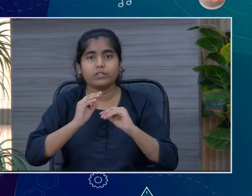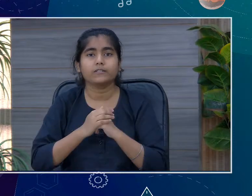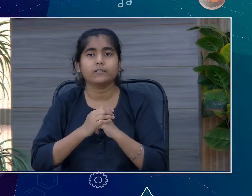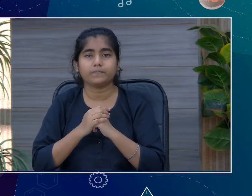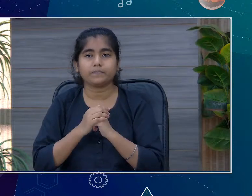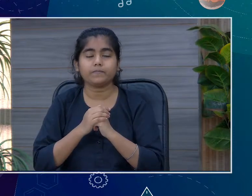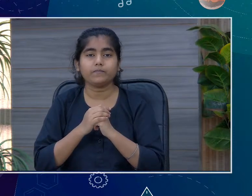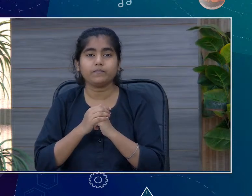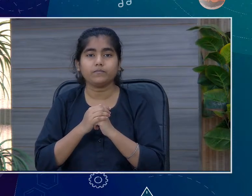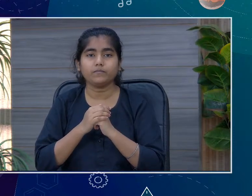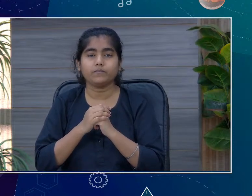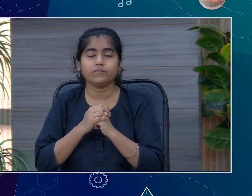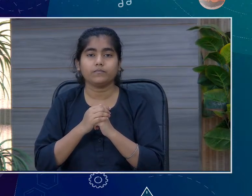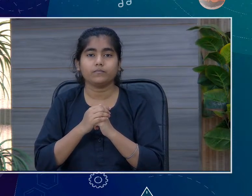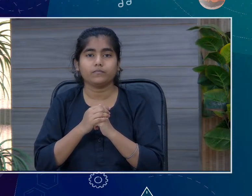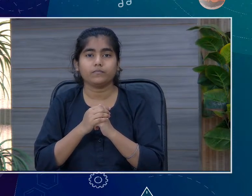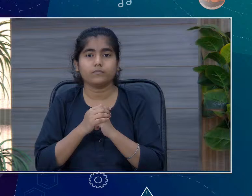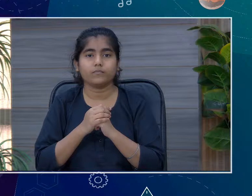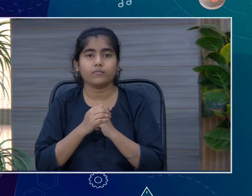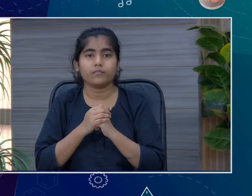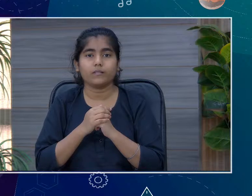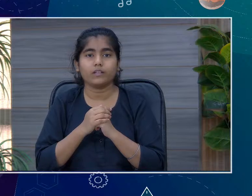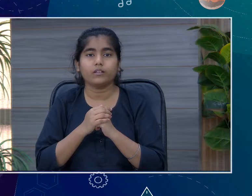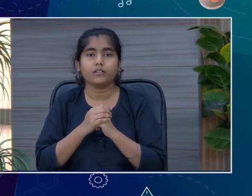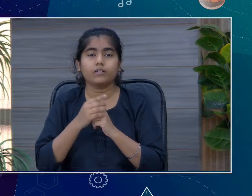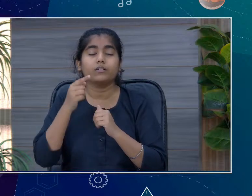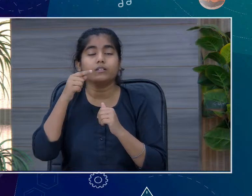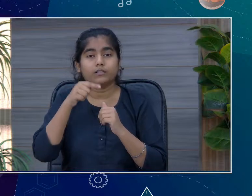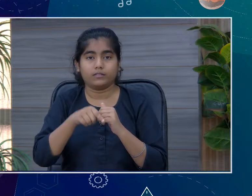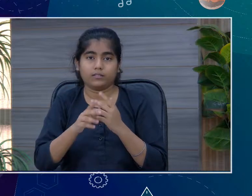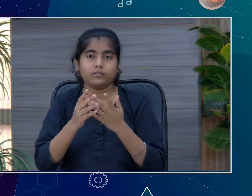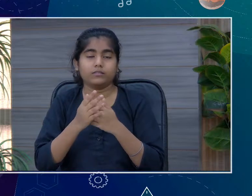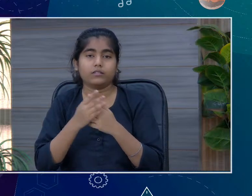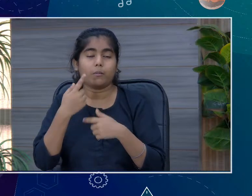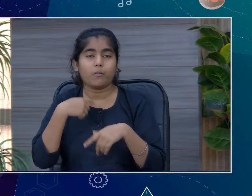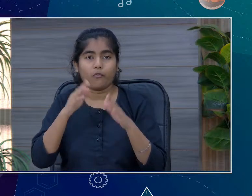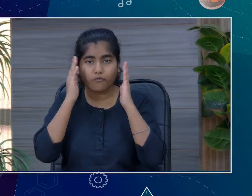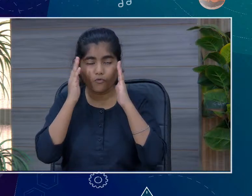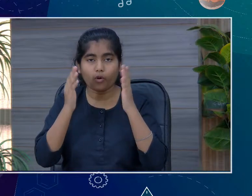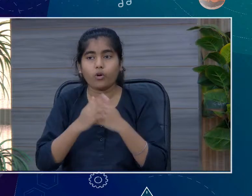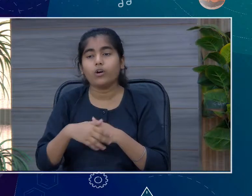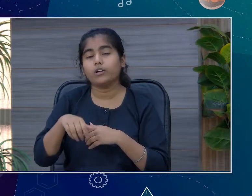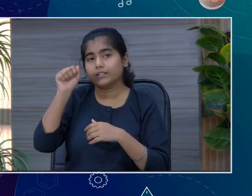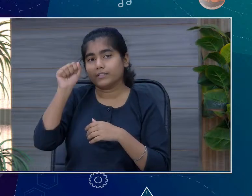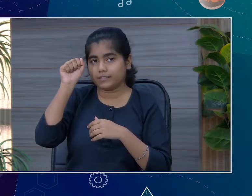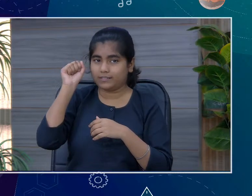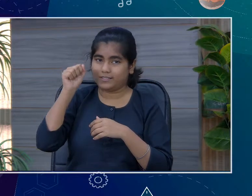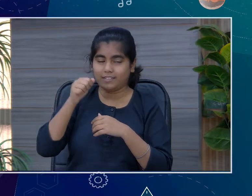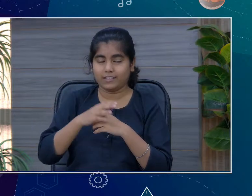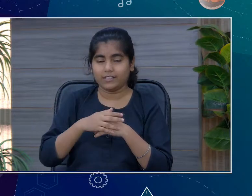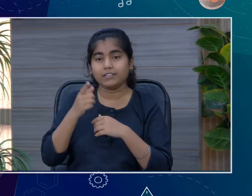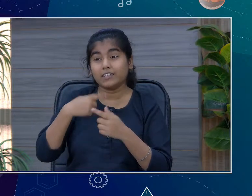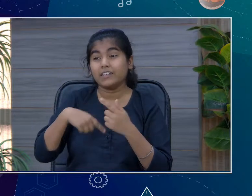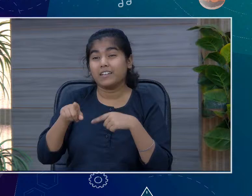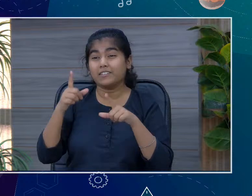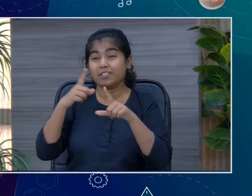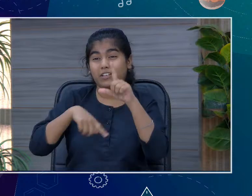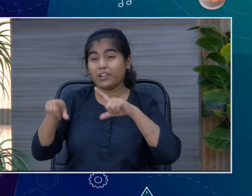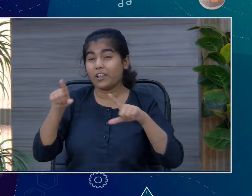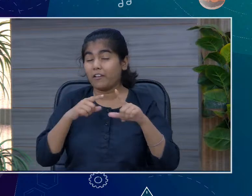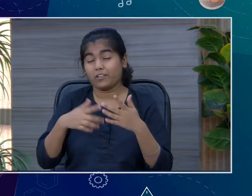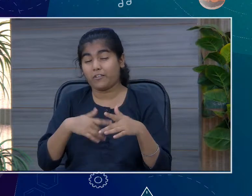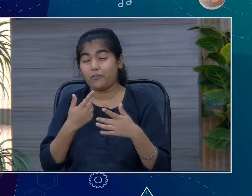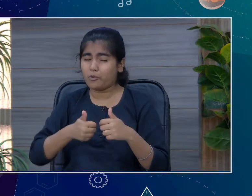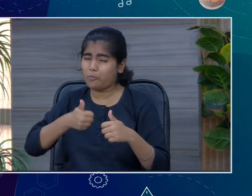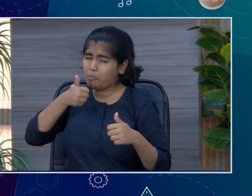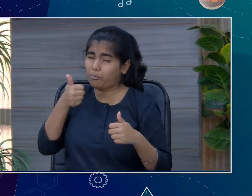ensure accessibility. That's it for now. Absolutely. That's why this language is one of the best language, I